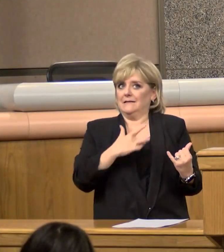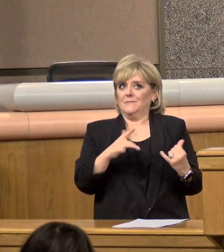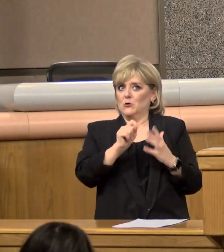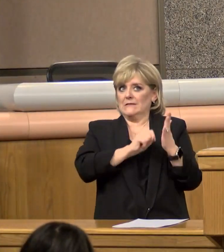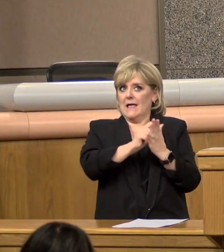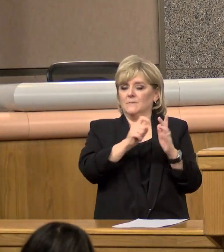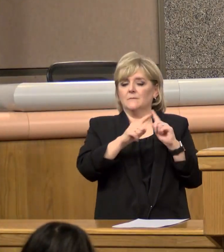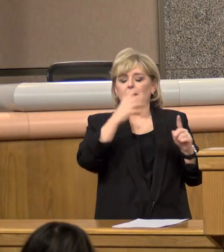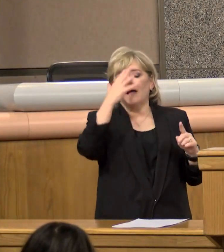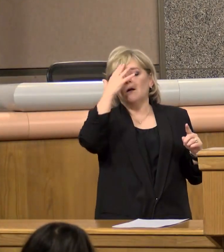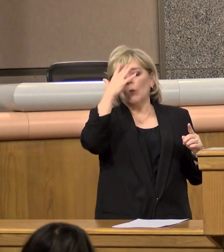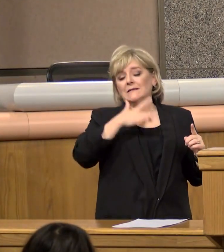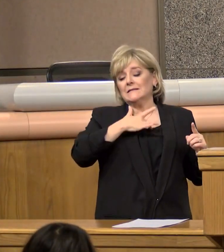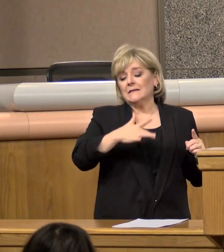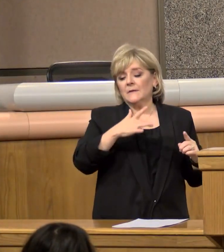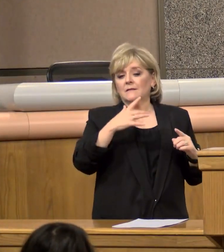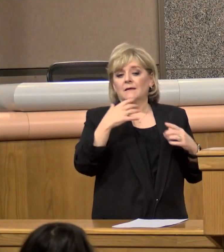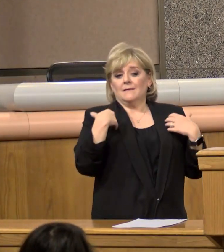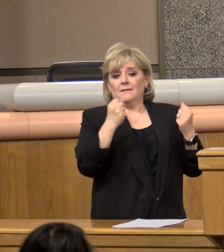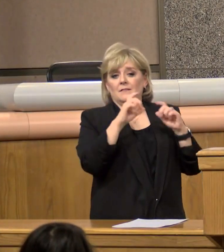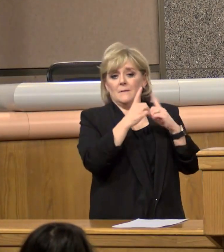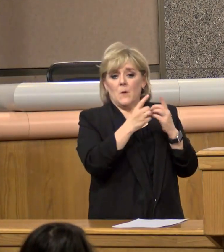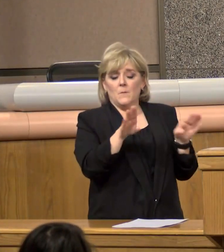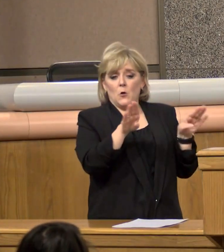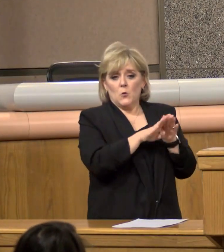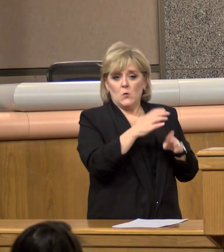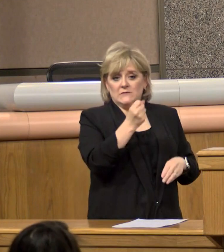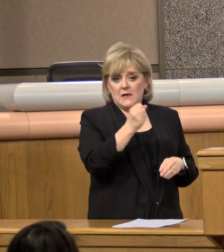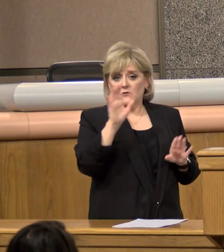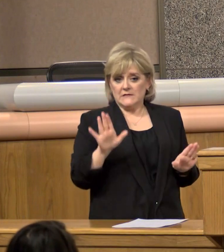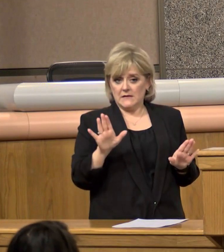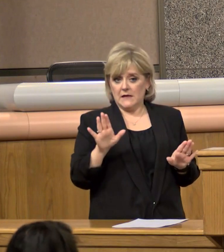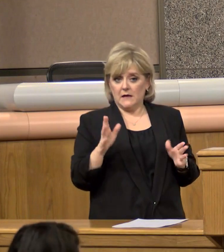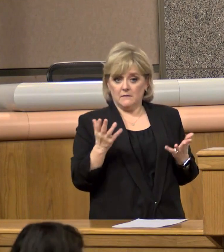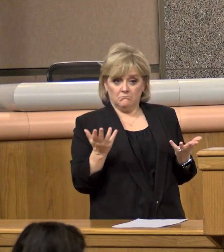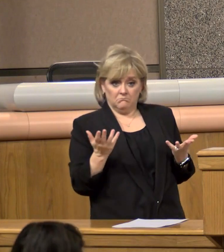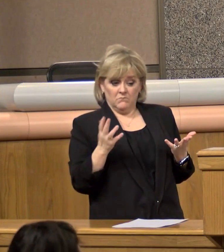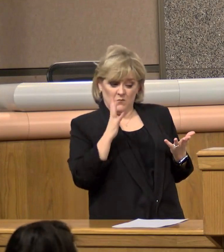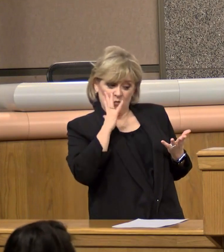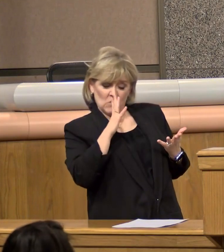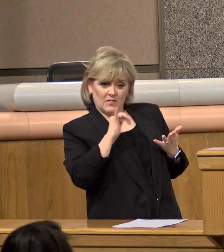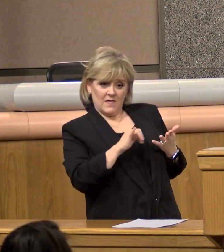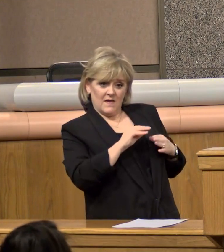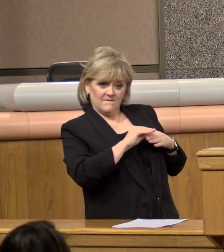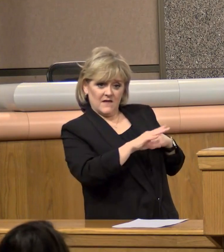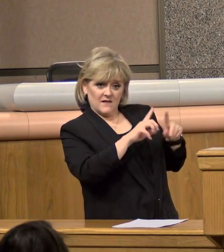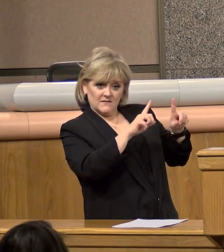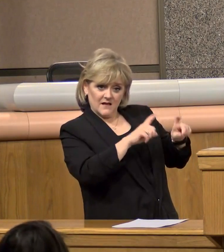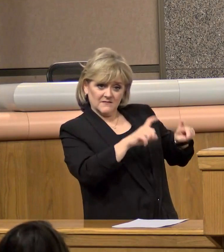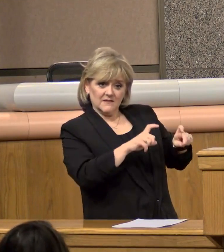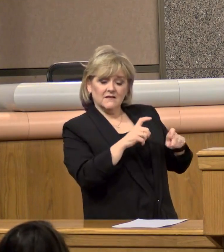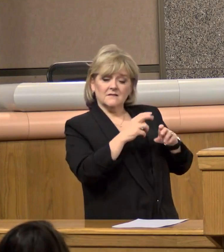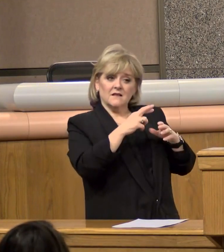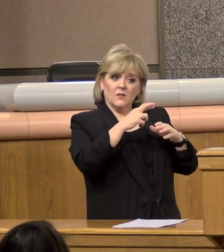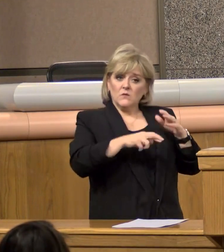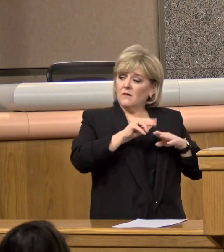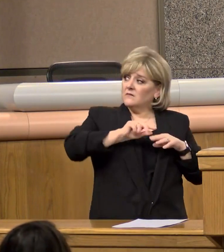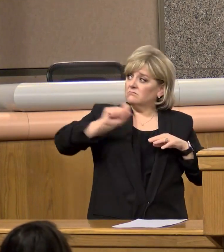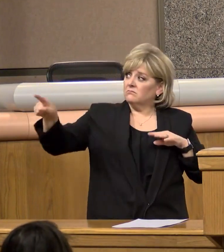that the health department would be closed on the weekend. Is that something that's going to be affecting testing and getting results back in a timely manner?